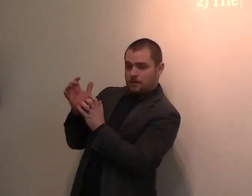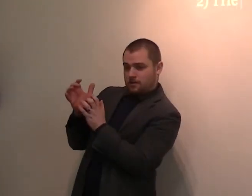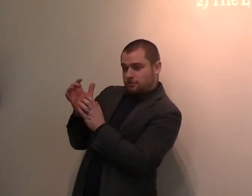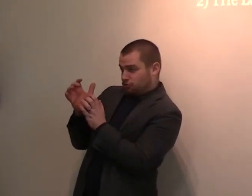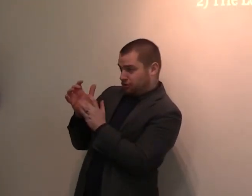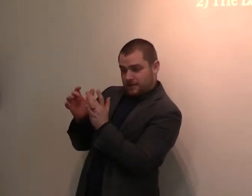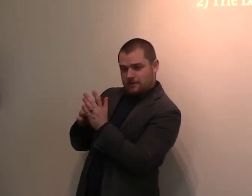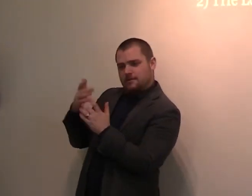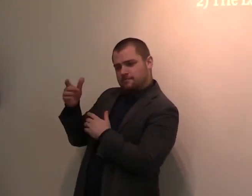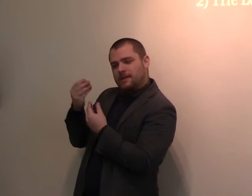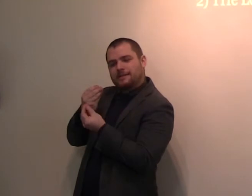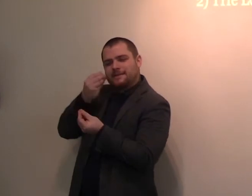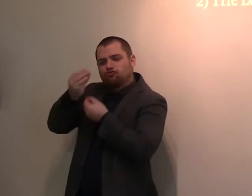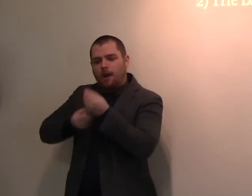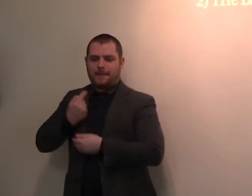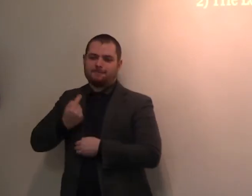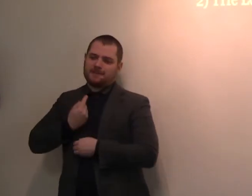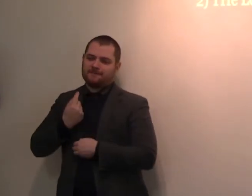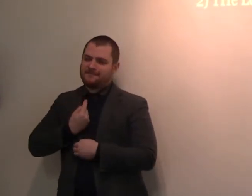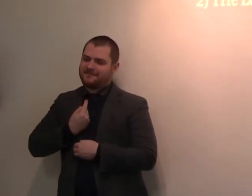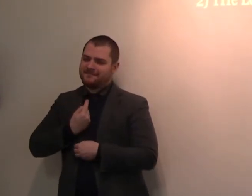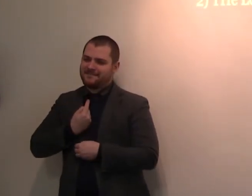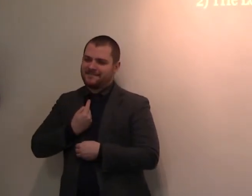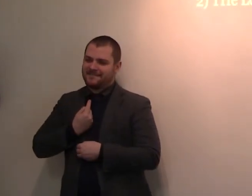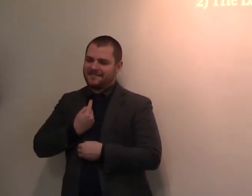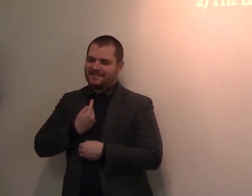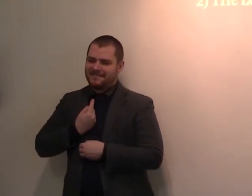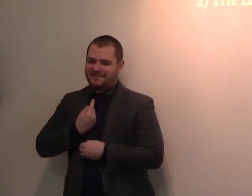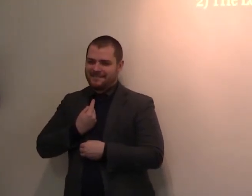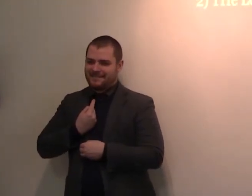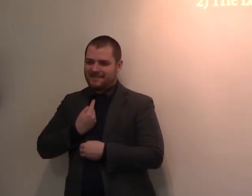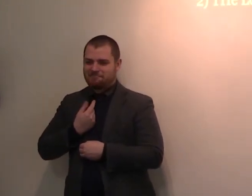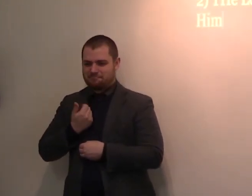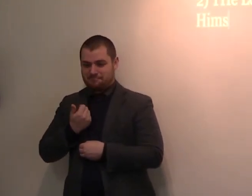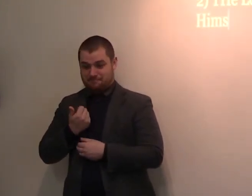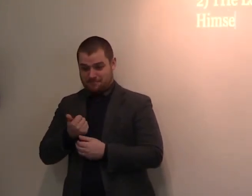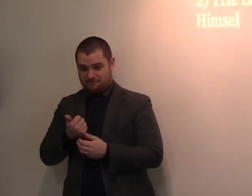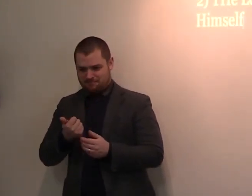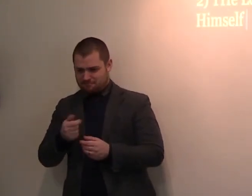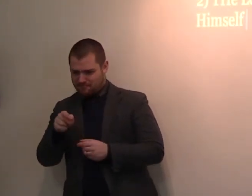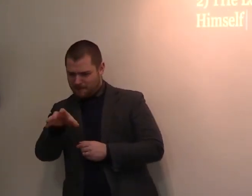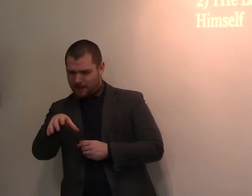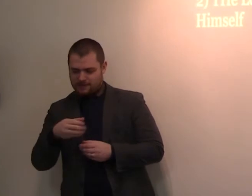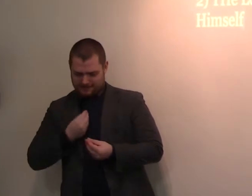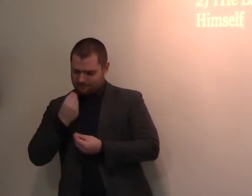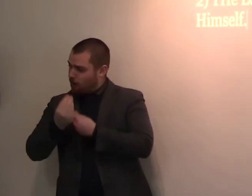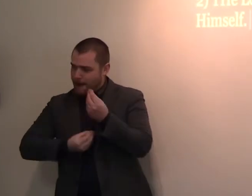This is his autoportrait, the way he describes himself in order to answer the